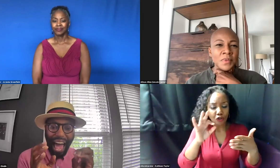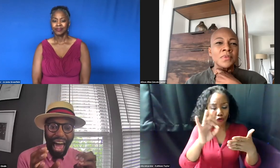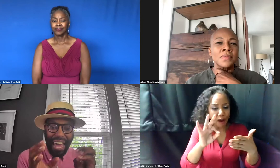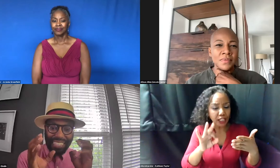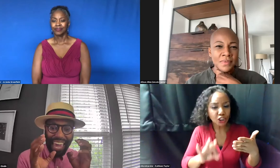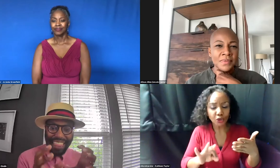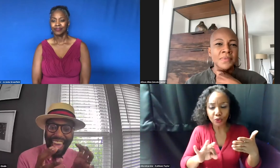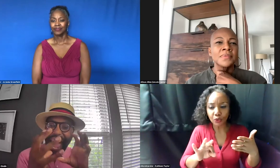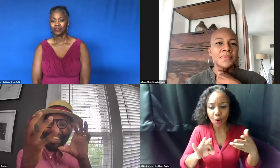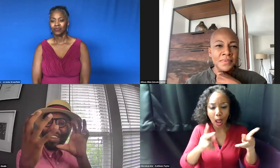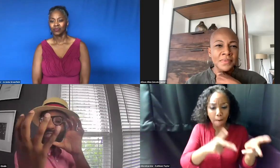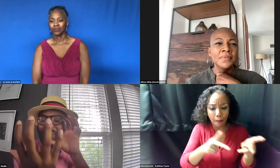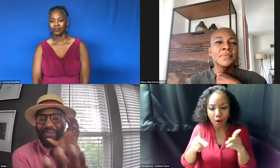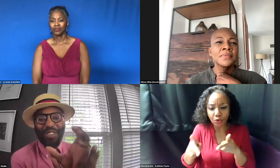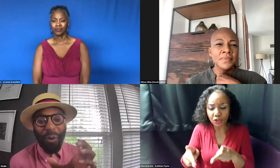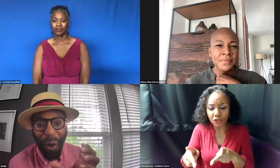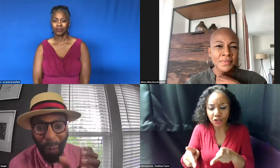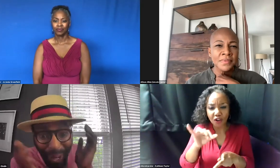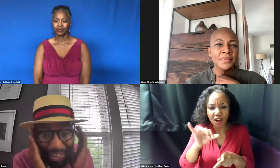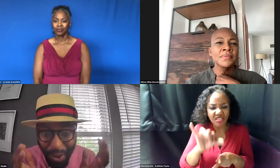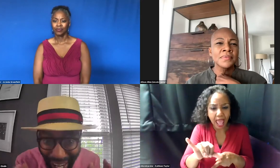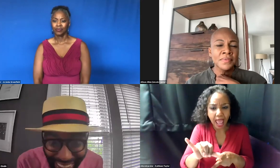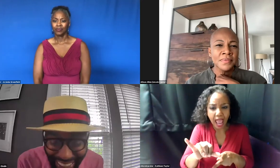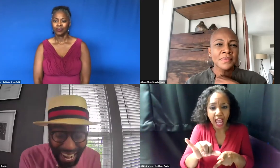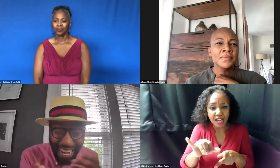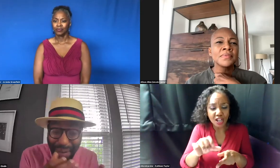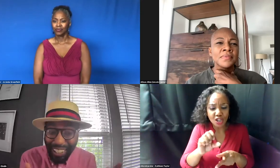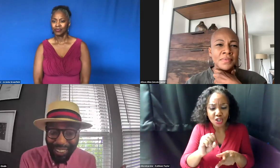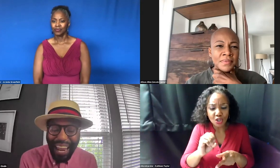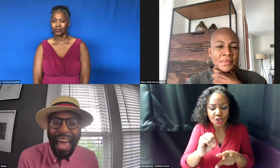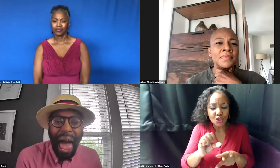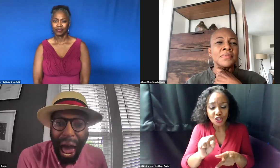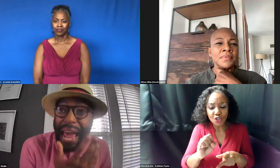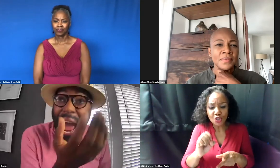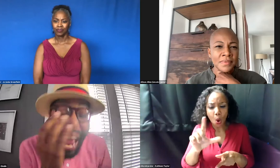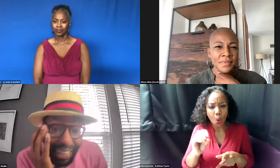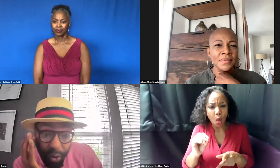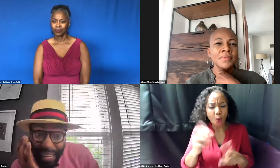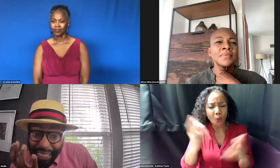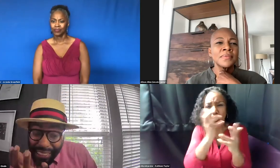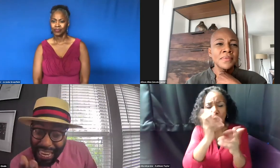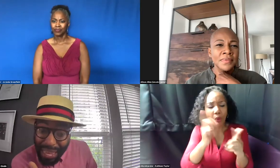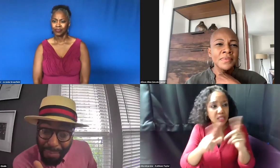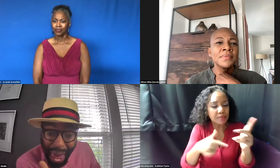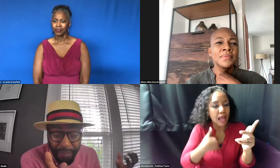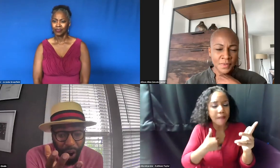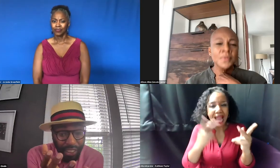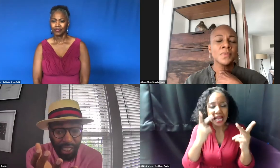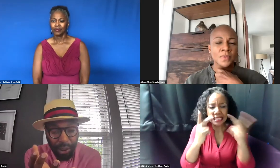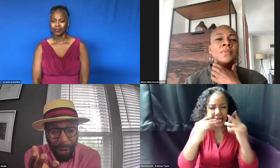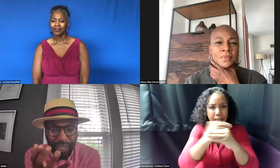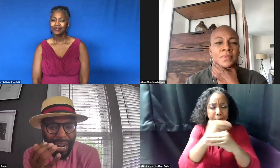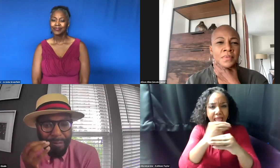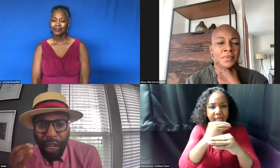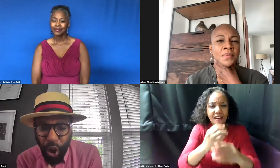lows and highs in that solo was crazy. Did anybody else know? Like, I literally can see the math and the